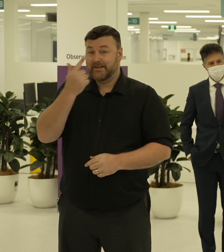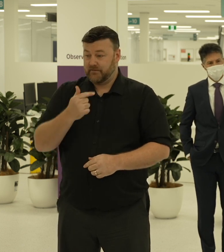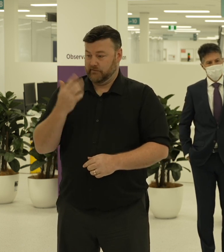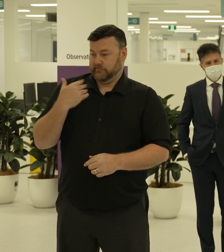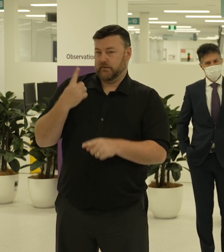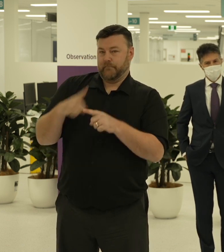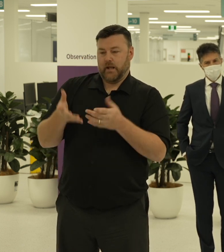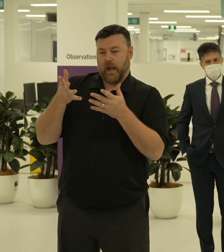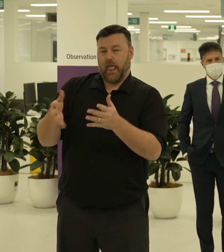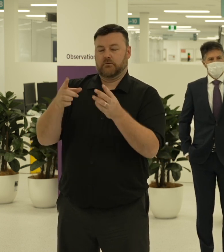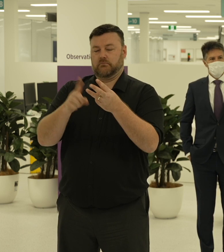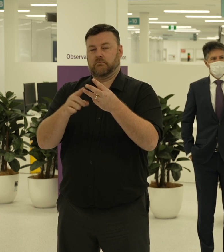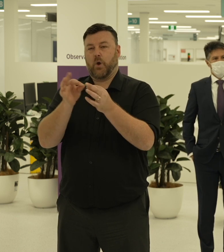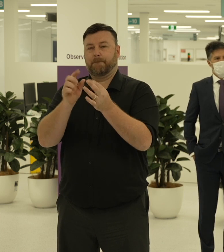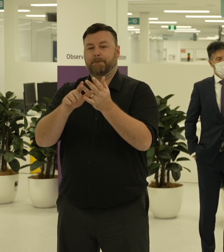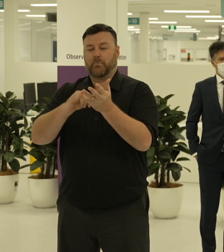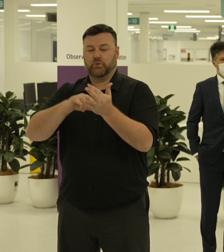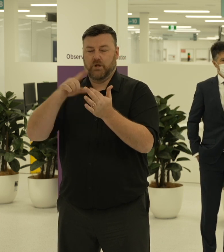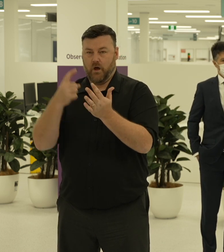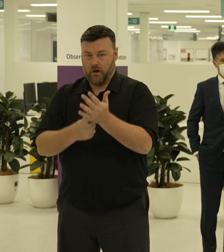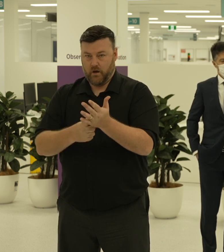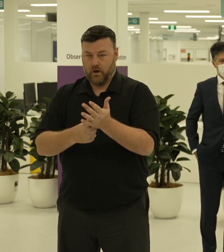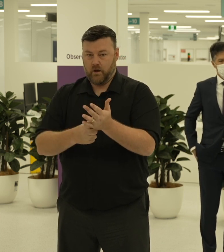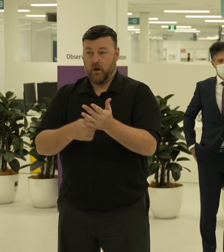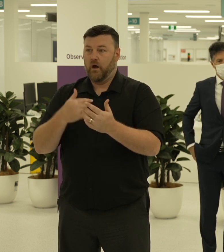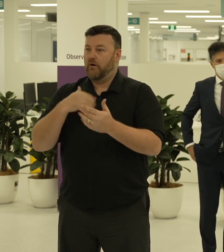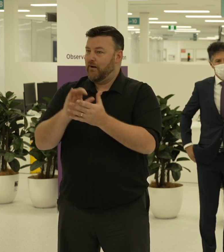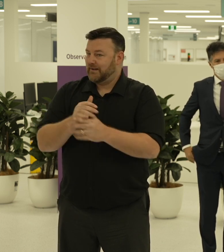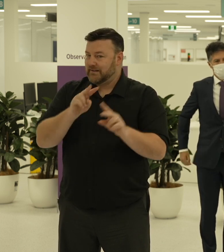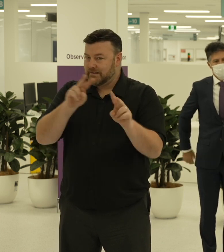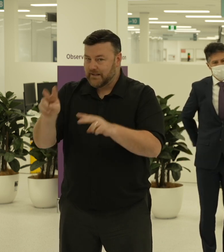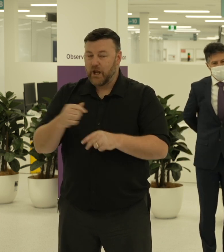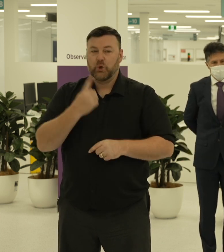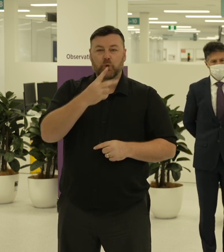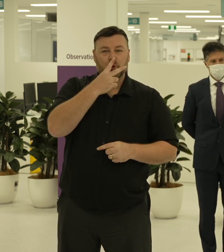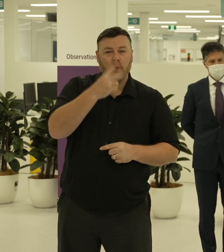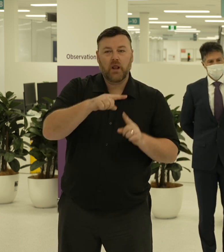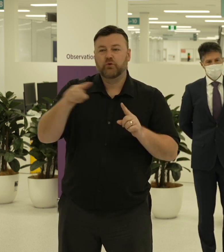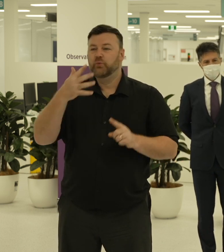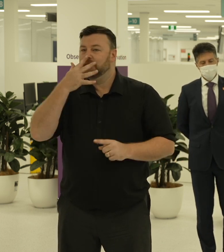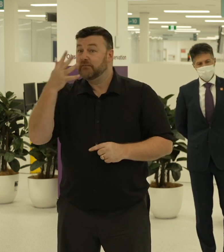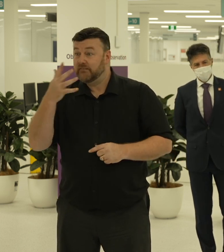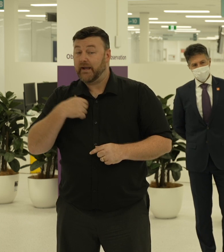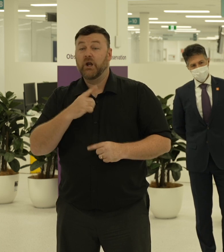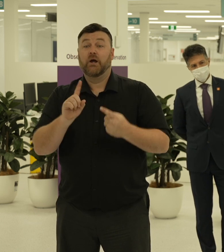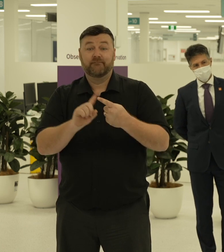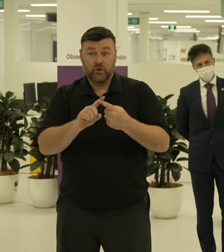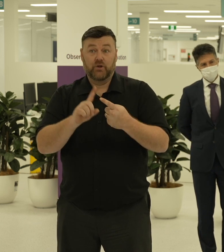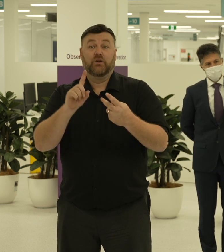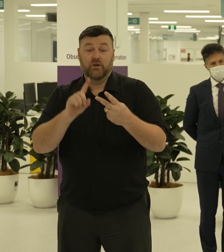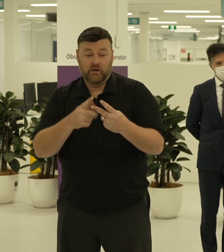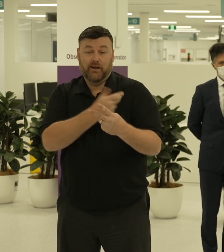be eligible for a booster. It is also pleasing to see that gradually our 12 to 15-year-old first dose and second dose is